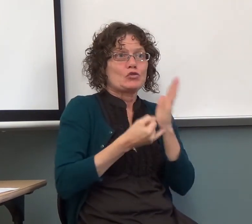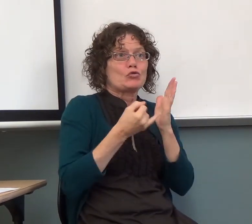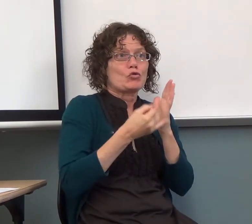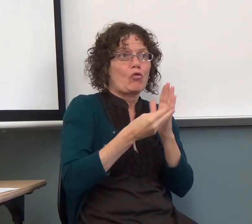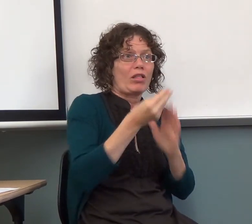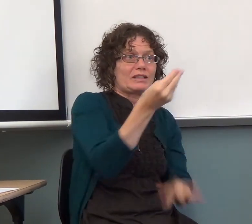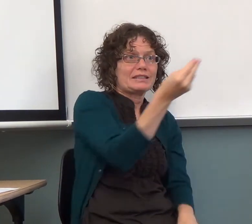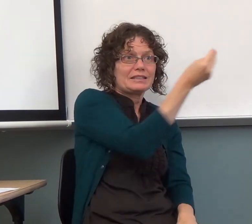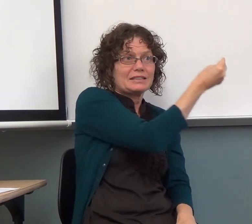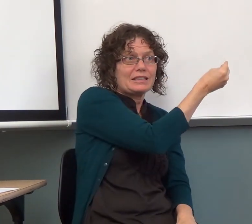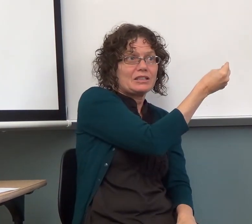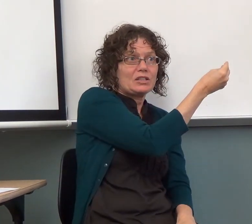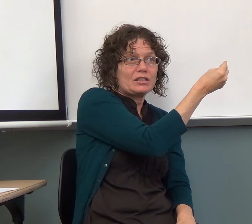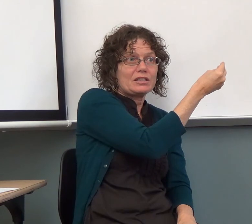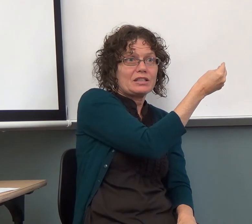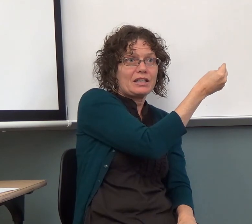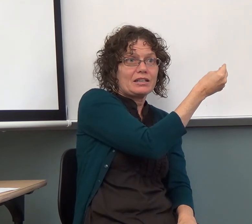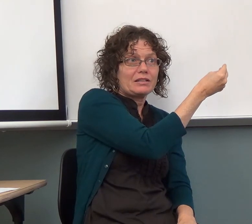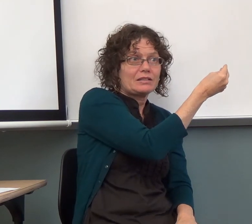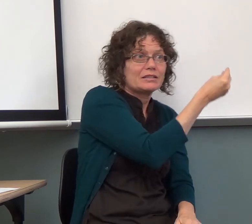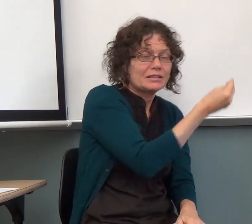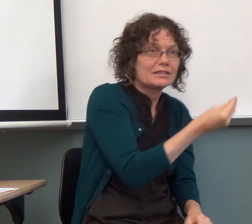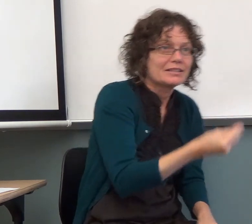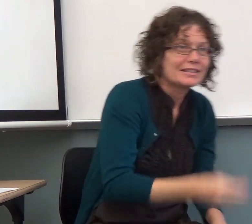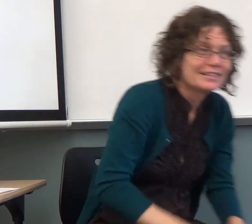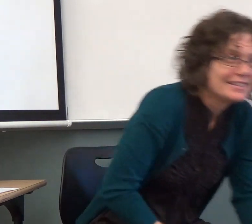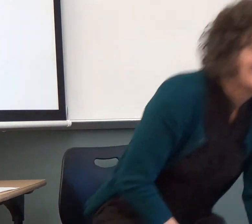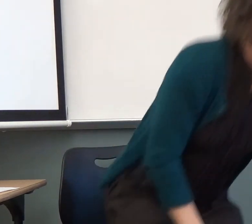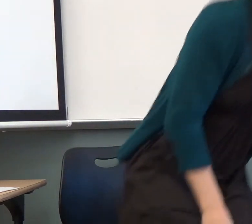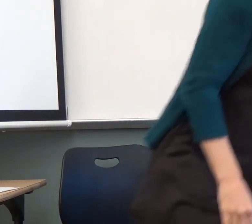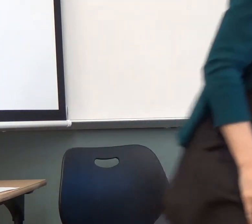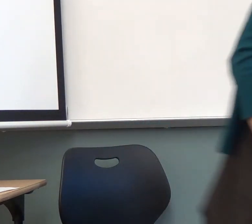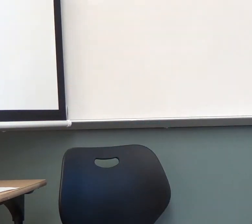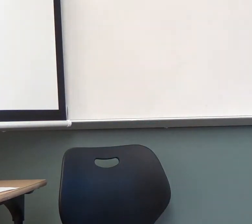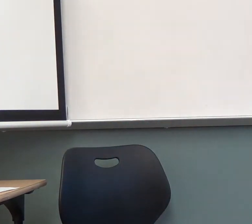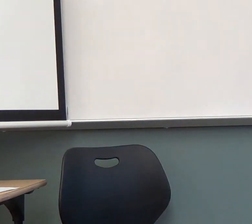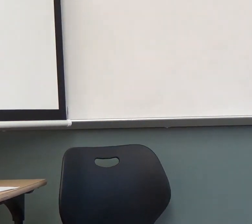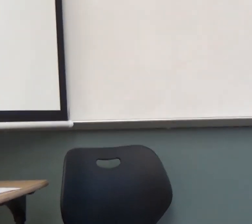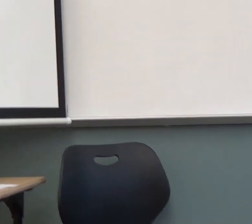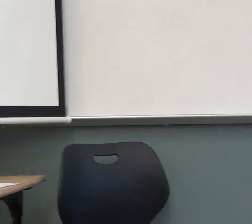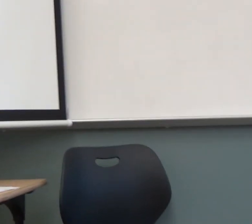here, and you are done for the day.